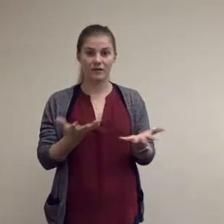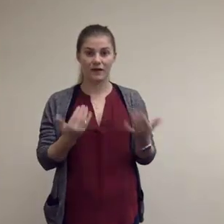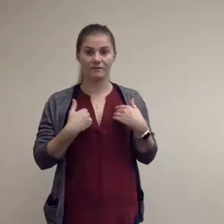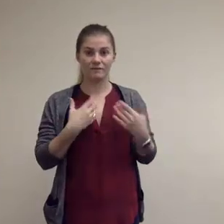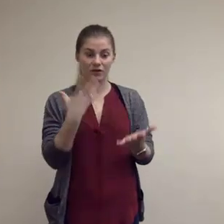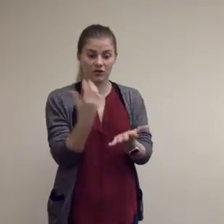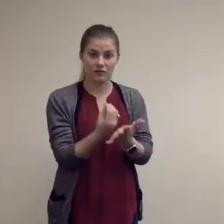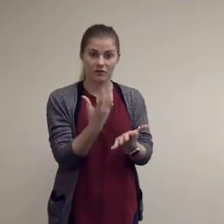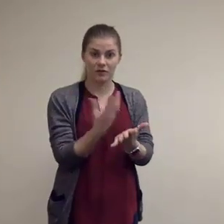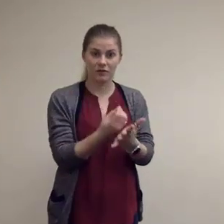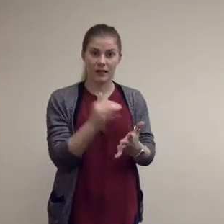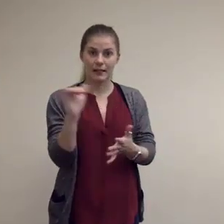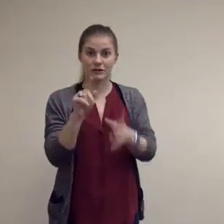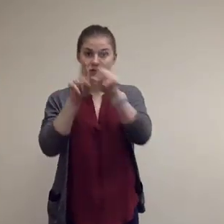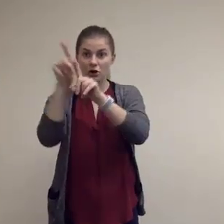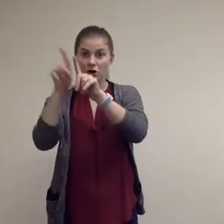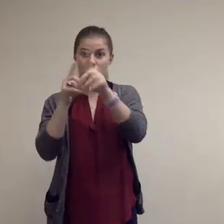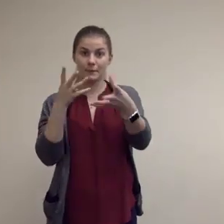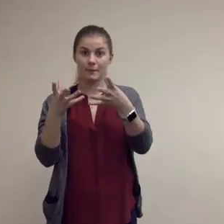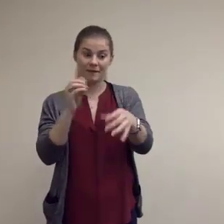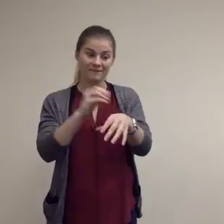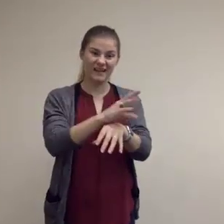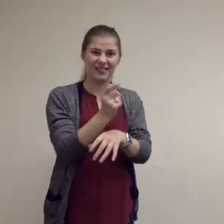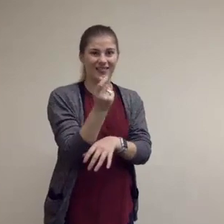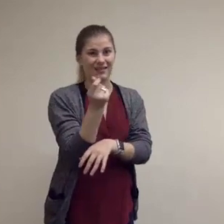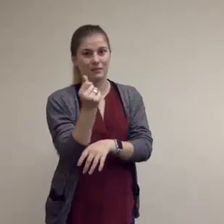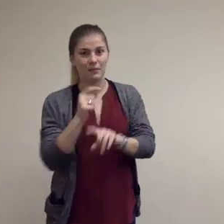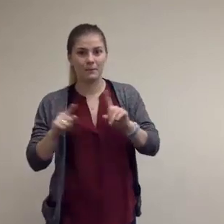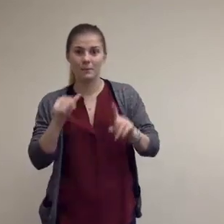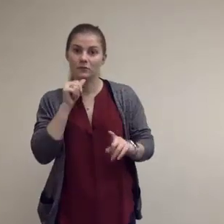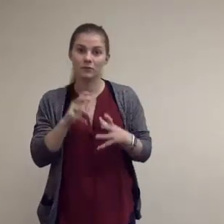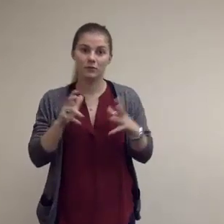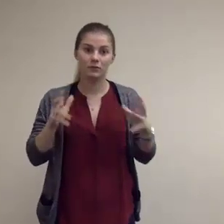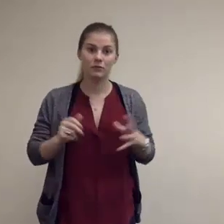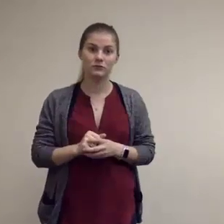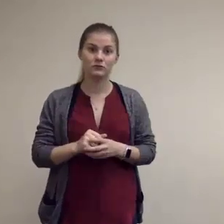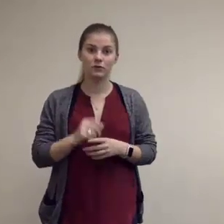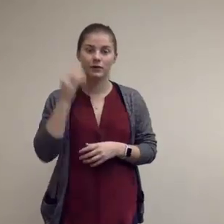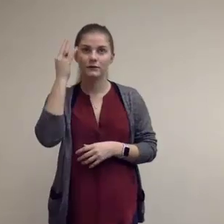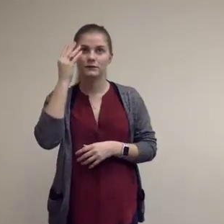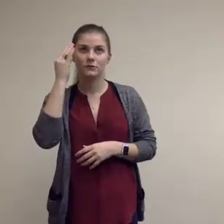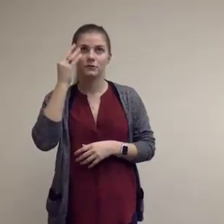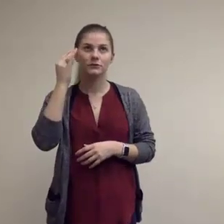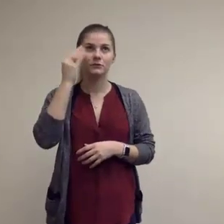effect. Because if it were twice the distance of our sun, you would only have 1/4 the gravitational